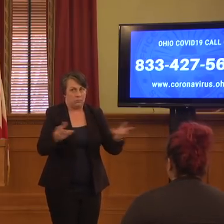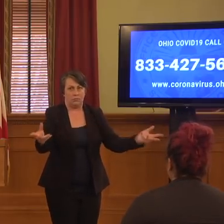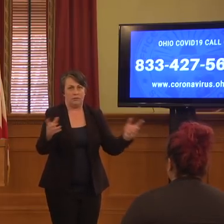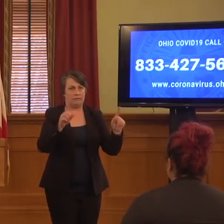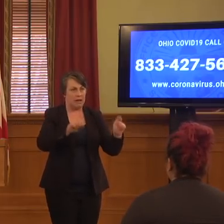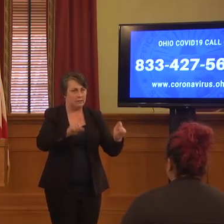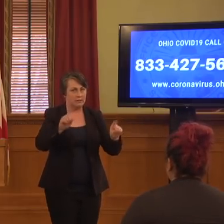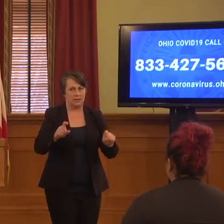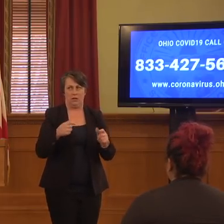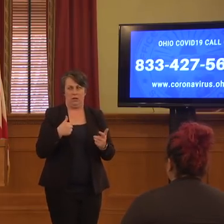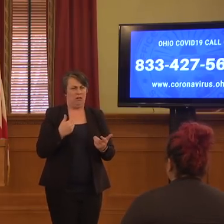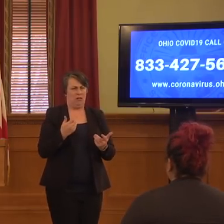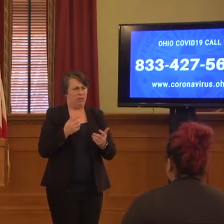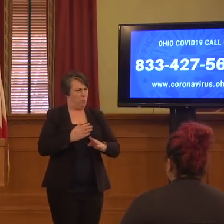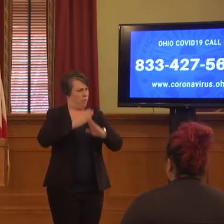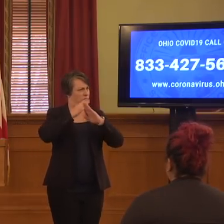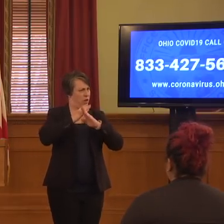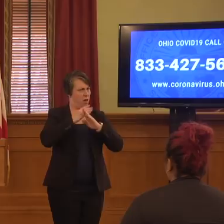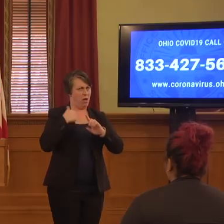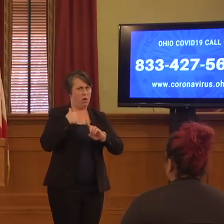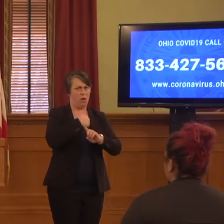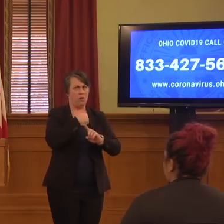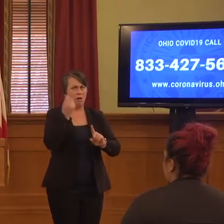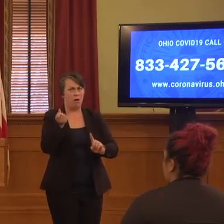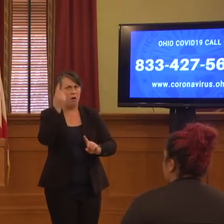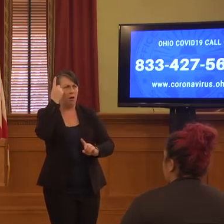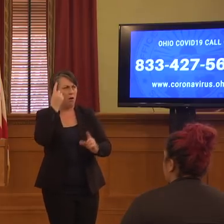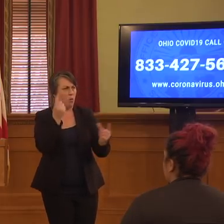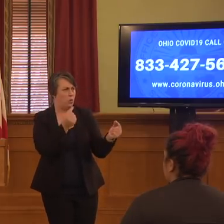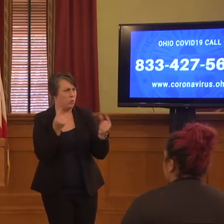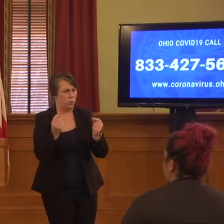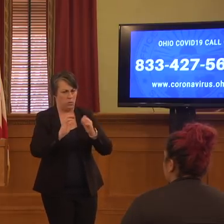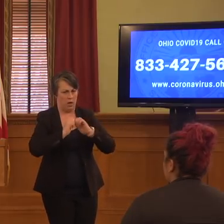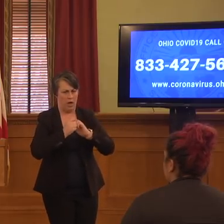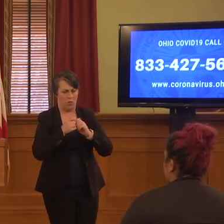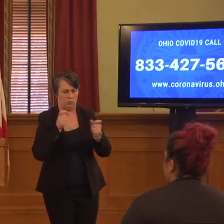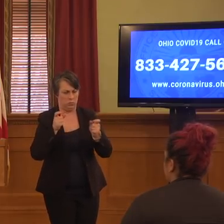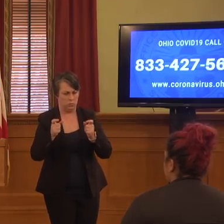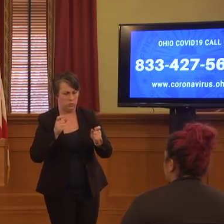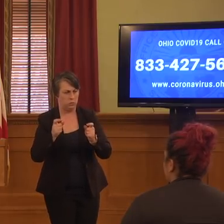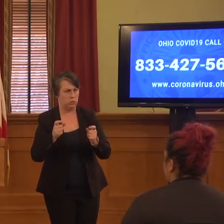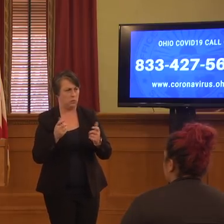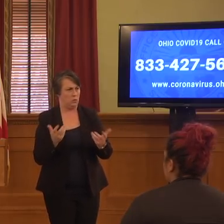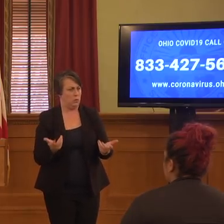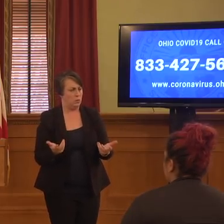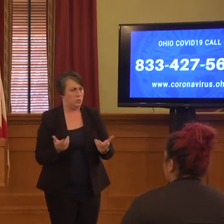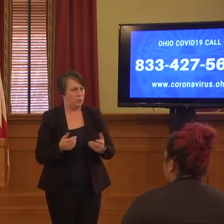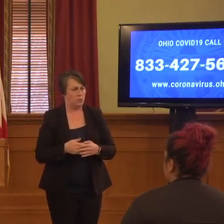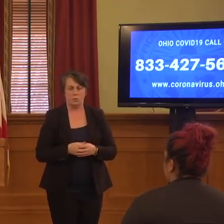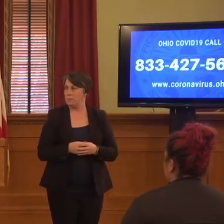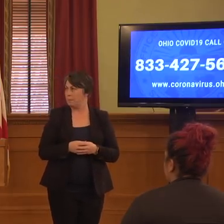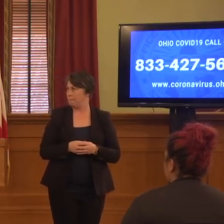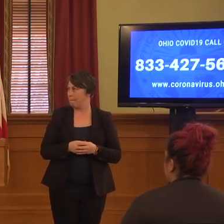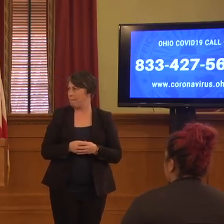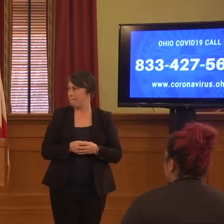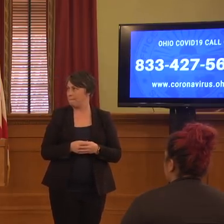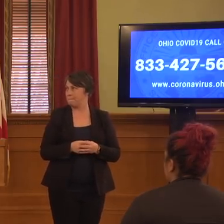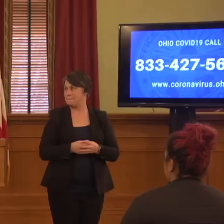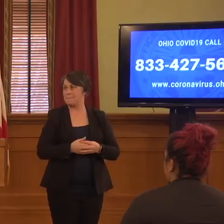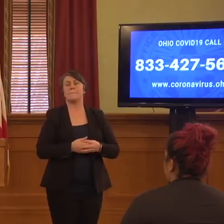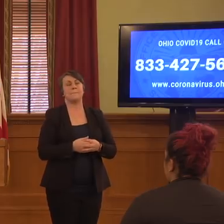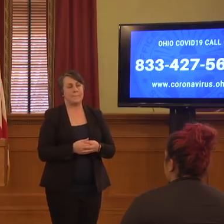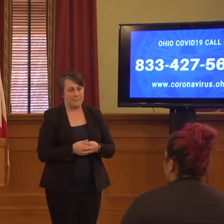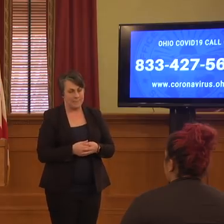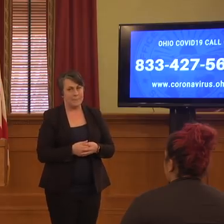understanding of the spread, and how has it hampered informing actions that could have been taken earlier? So, you know,